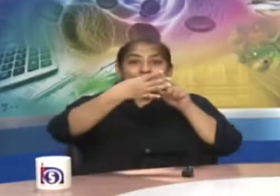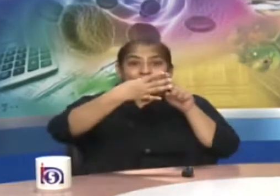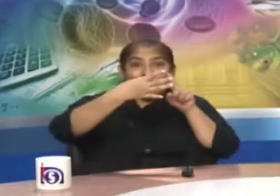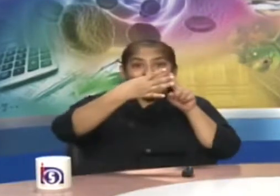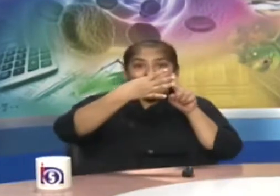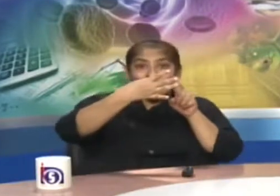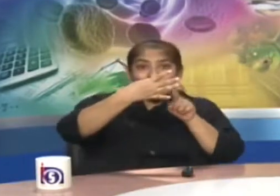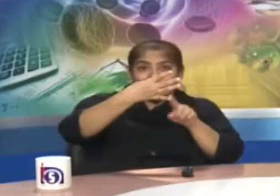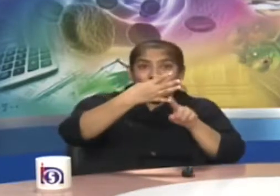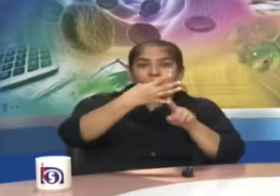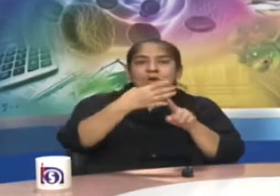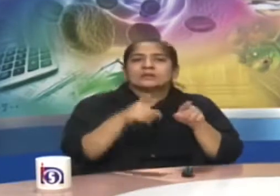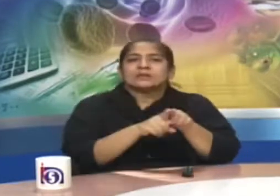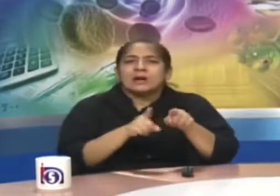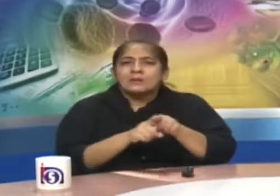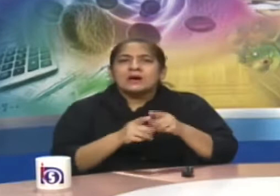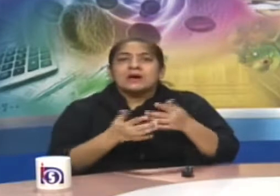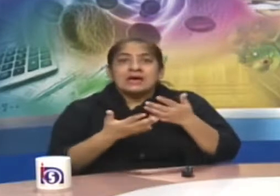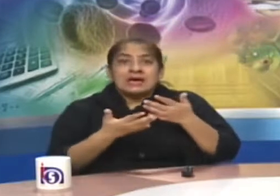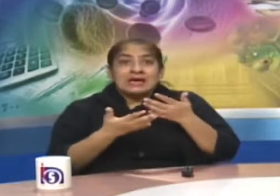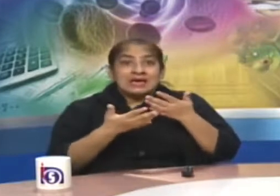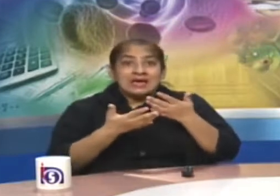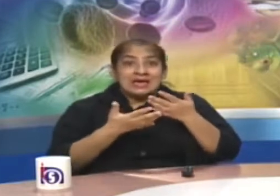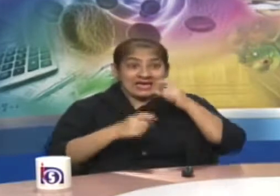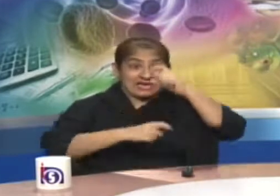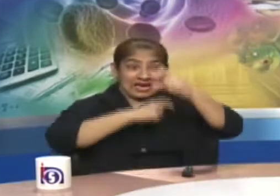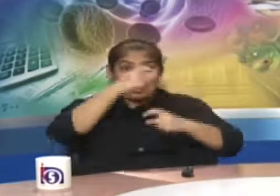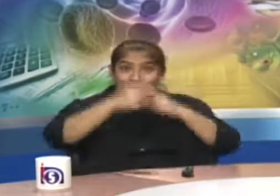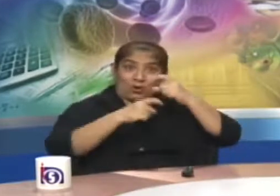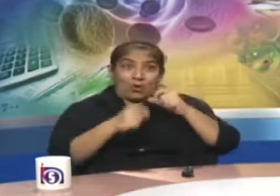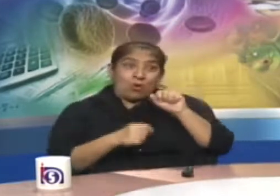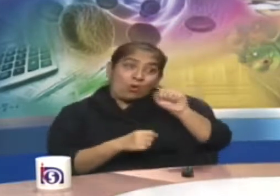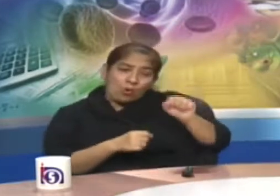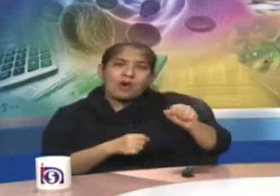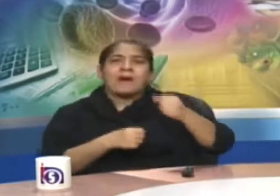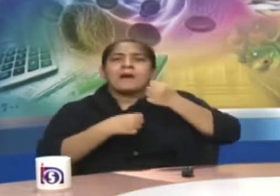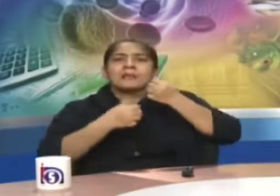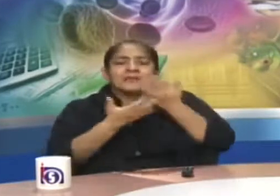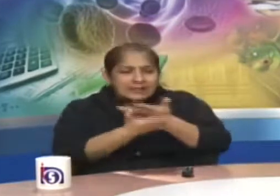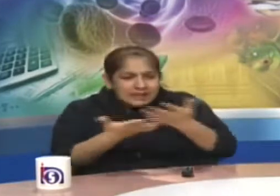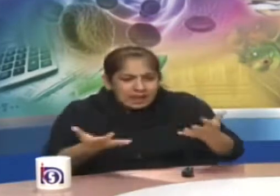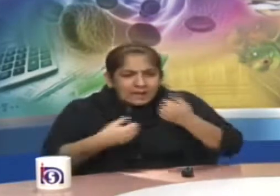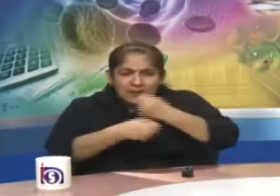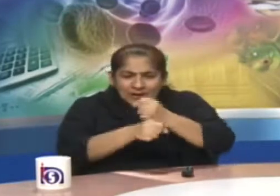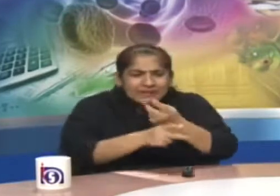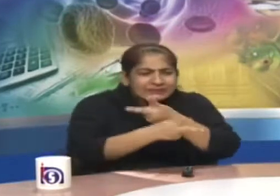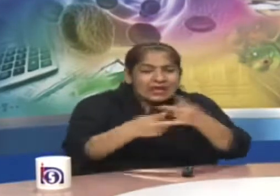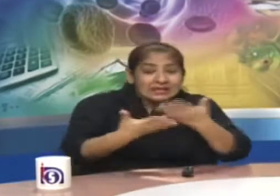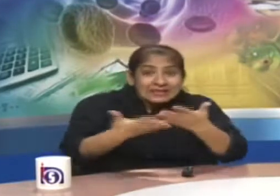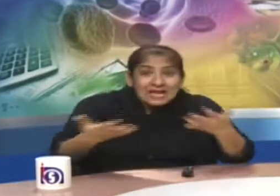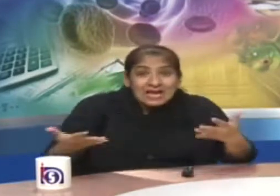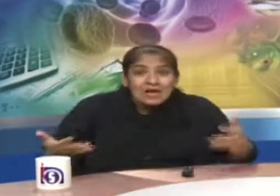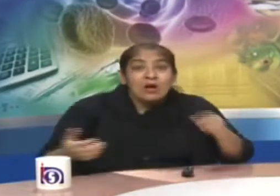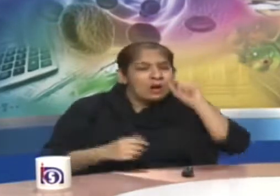And the fourth advantage to the company is that now companies